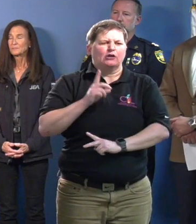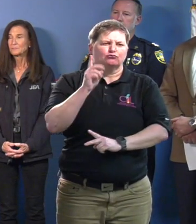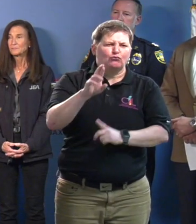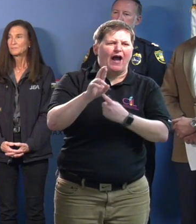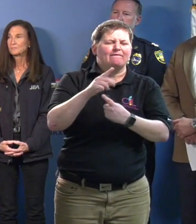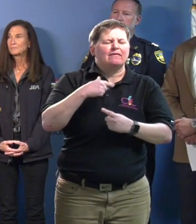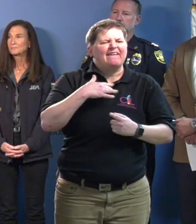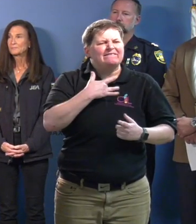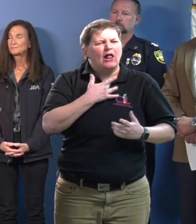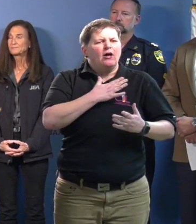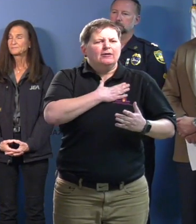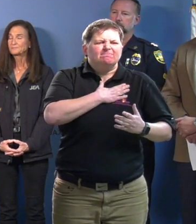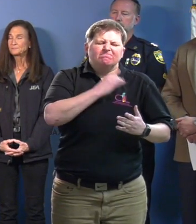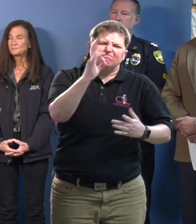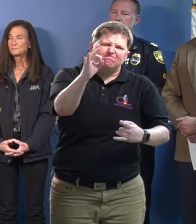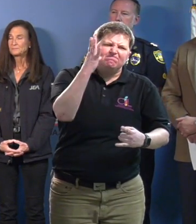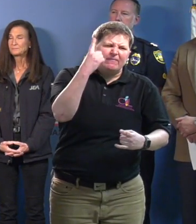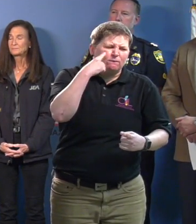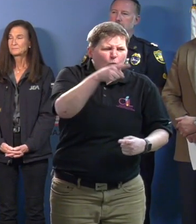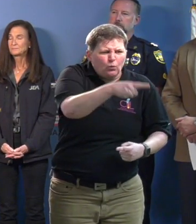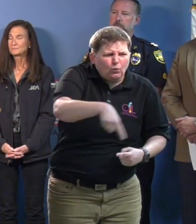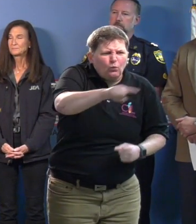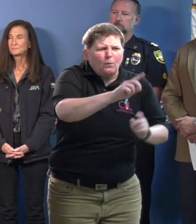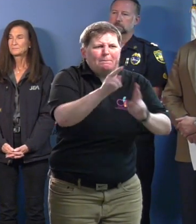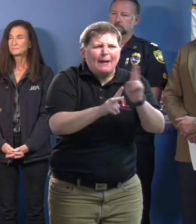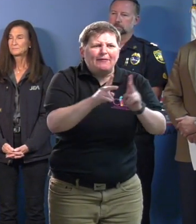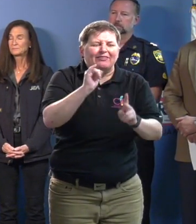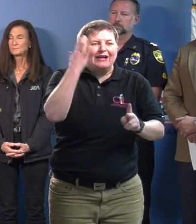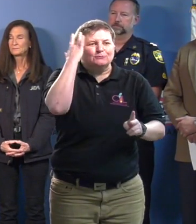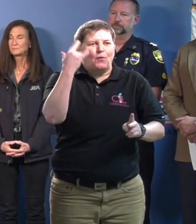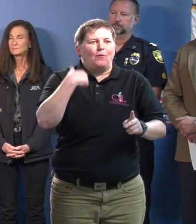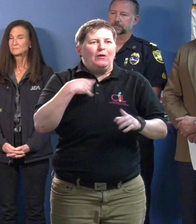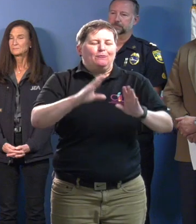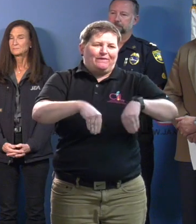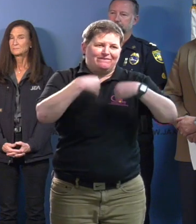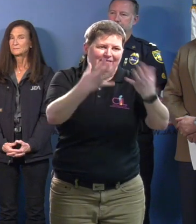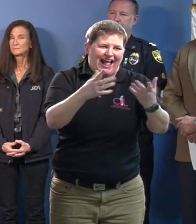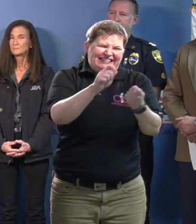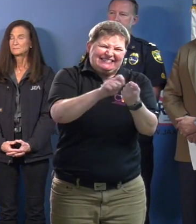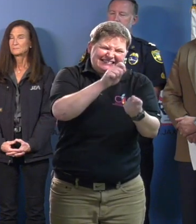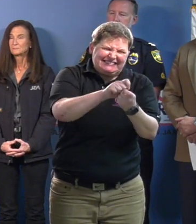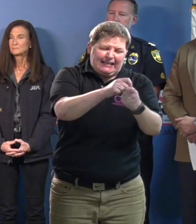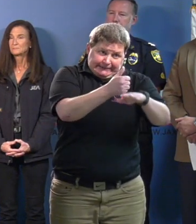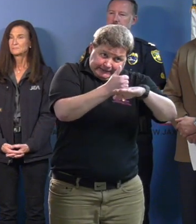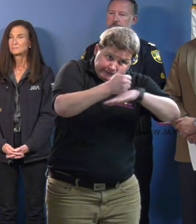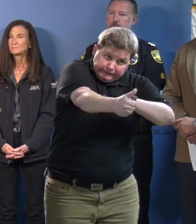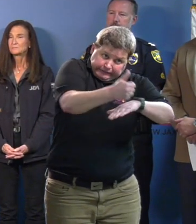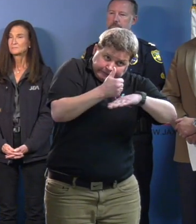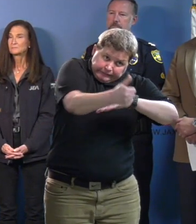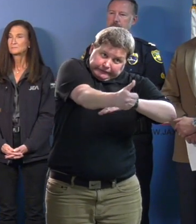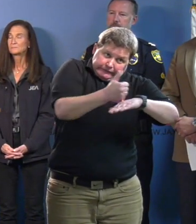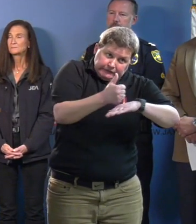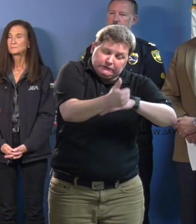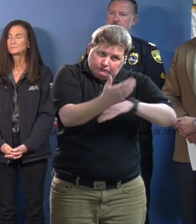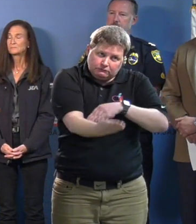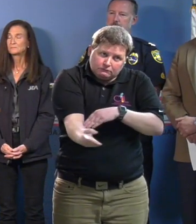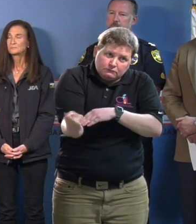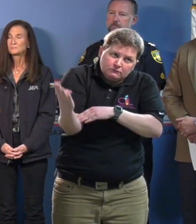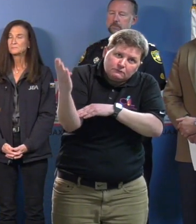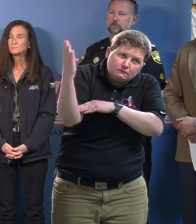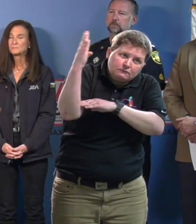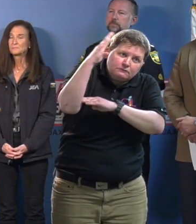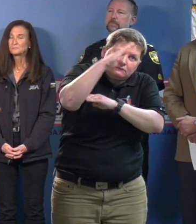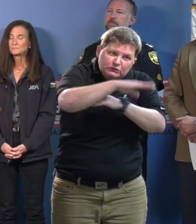for those folks over there. That's why we have provided shuttles out of there all day long to get them to a safe